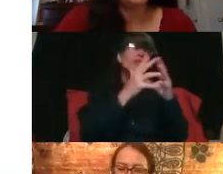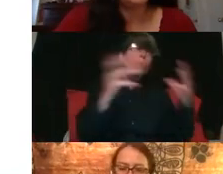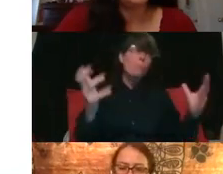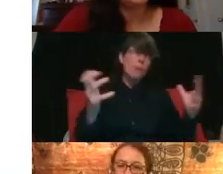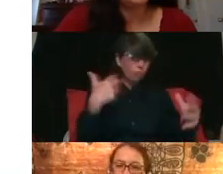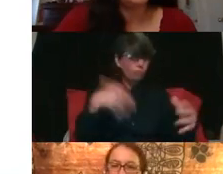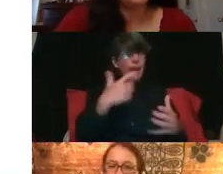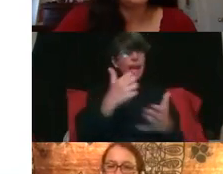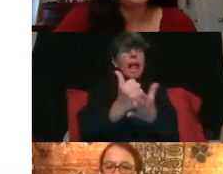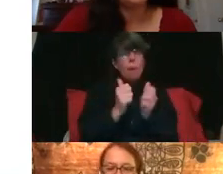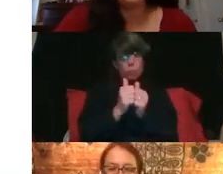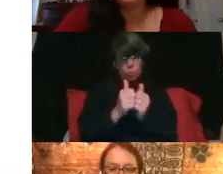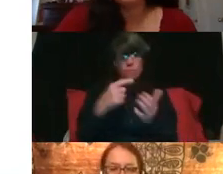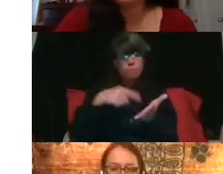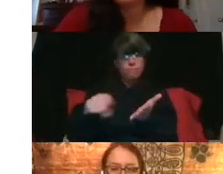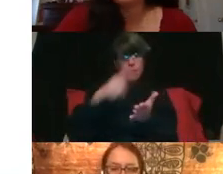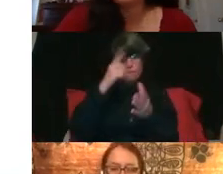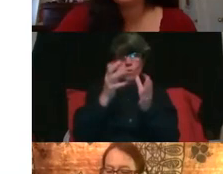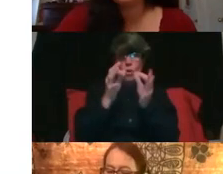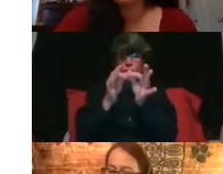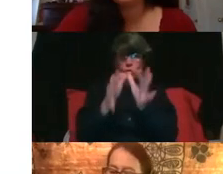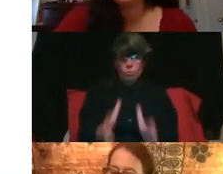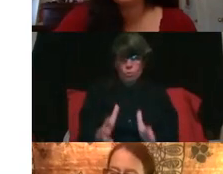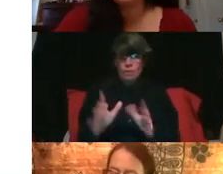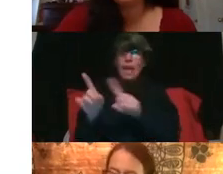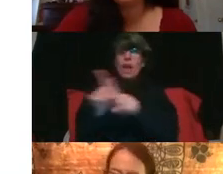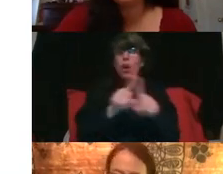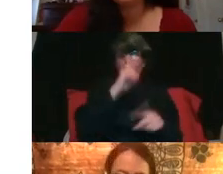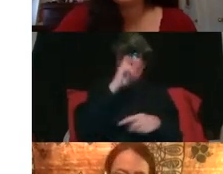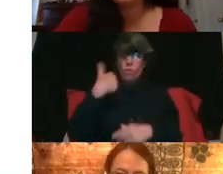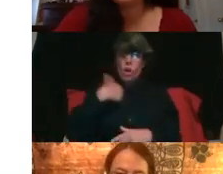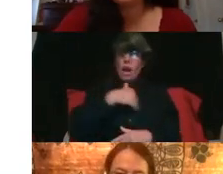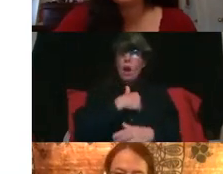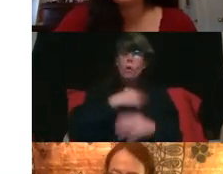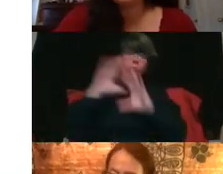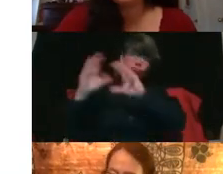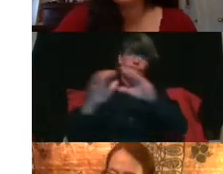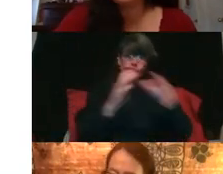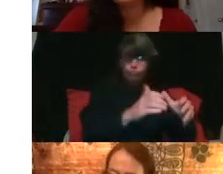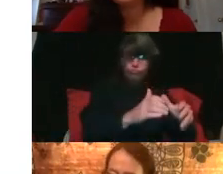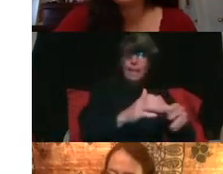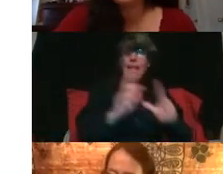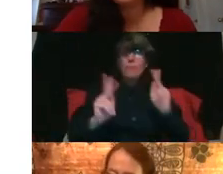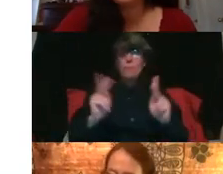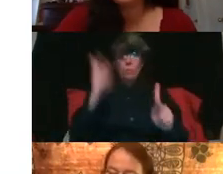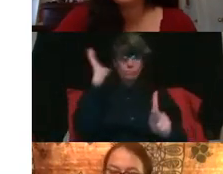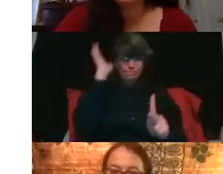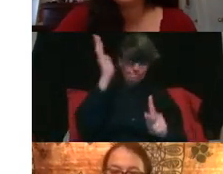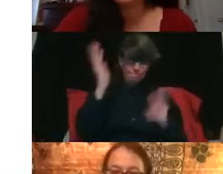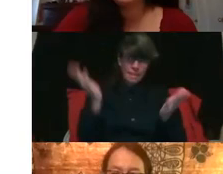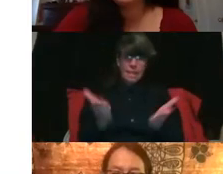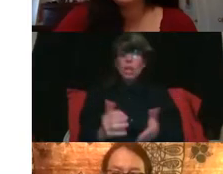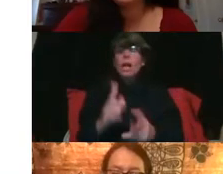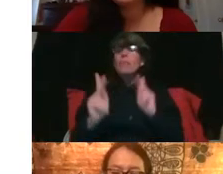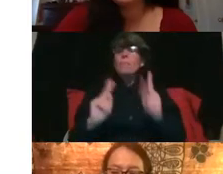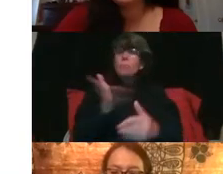our ASL interpreters and also all our artists and guest hosts that are here. And we also know there's